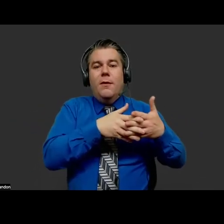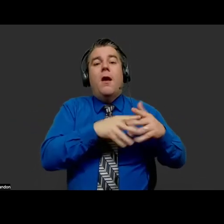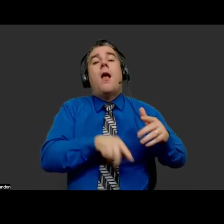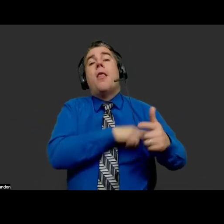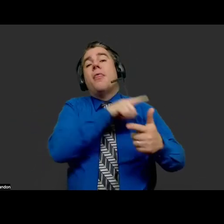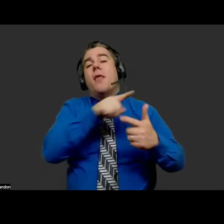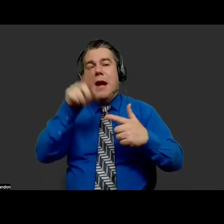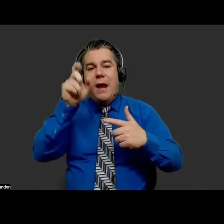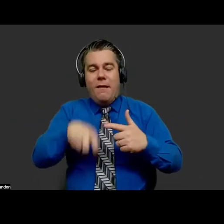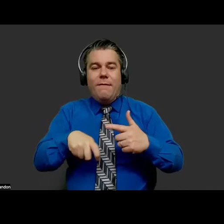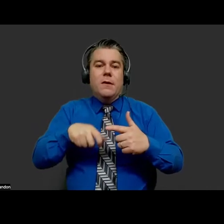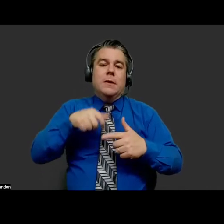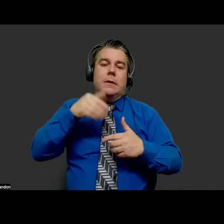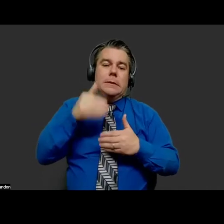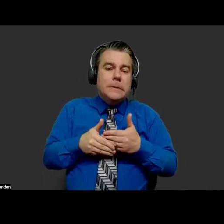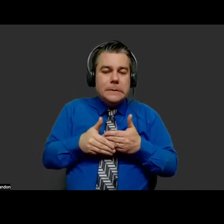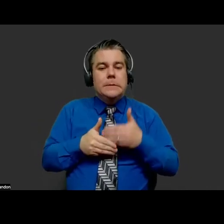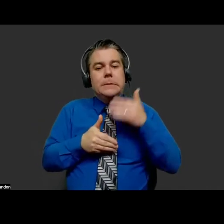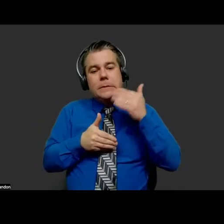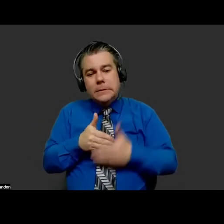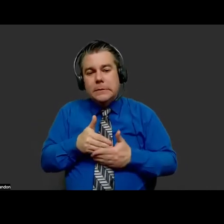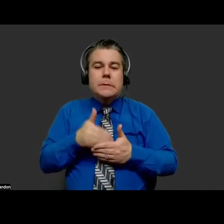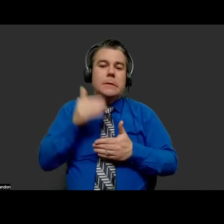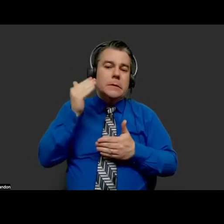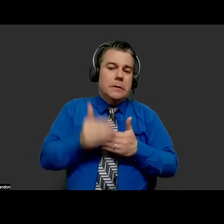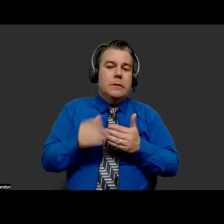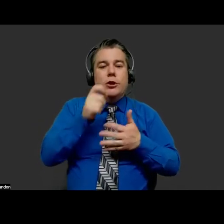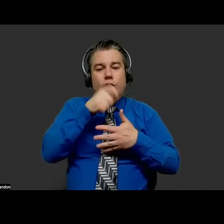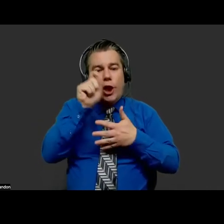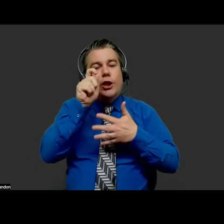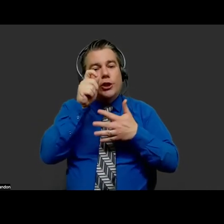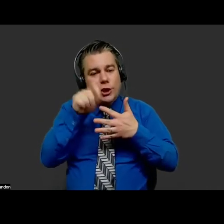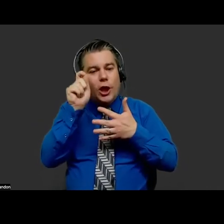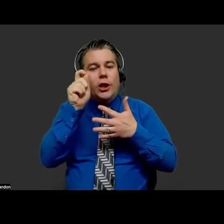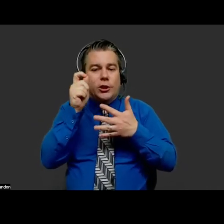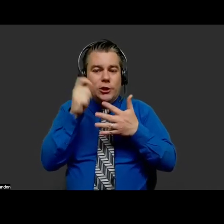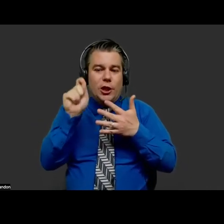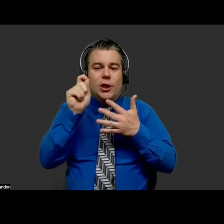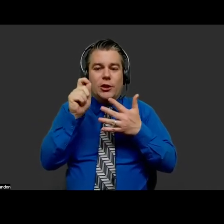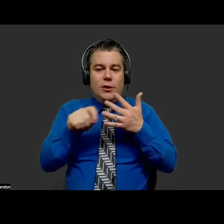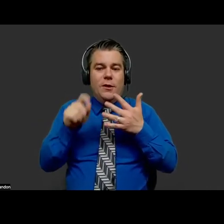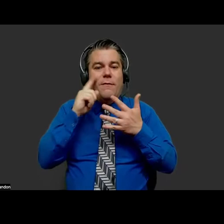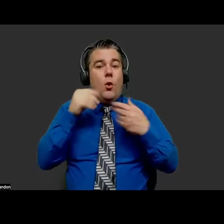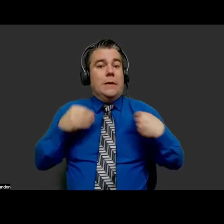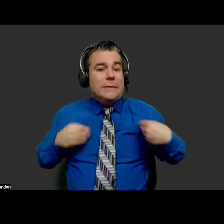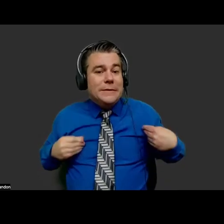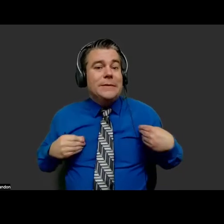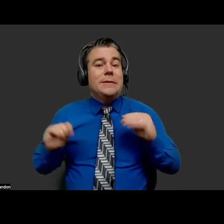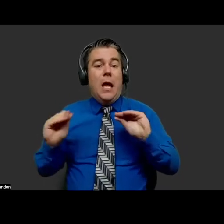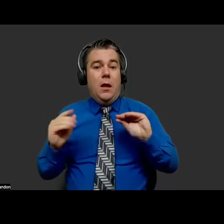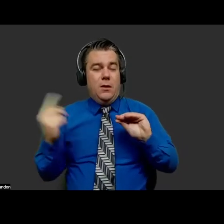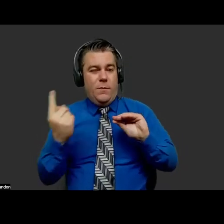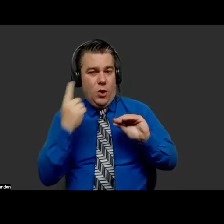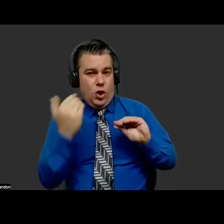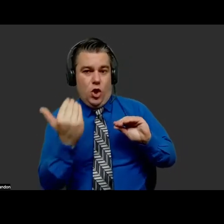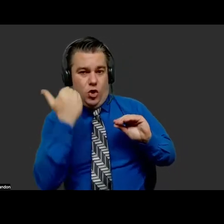to painstakingly check off all the boxes for selling a consumable item in